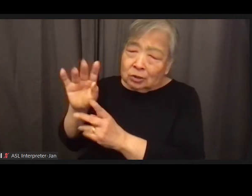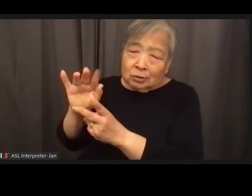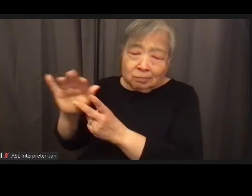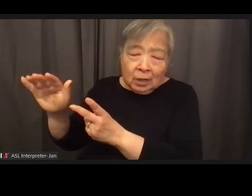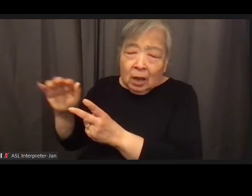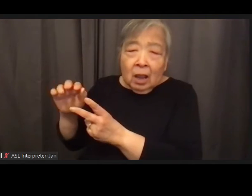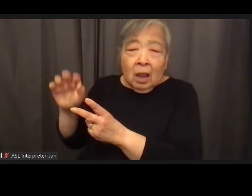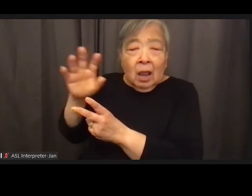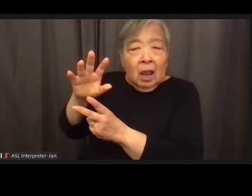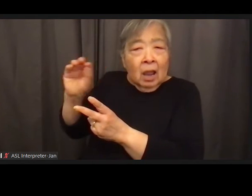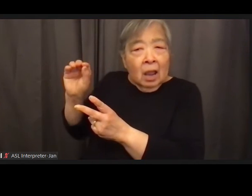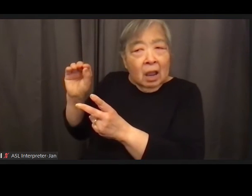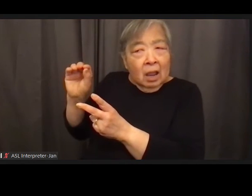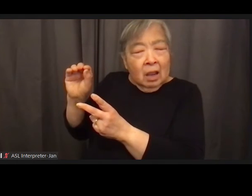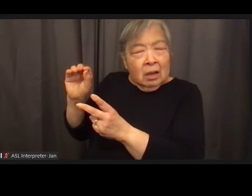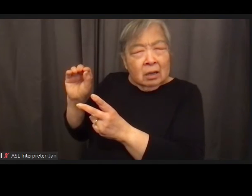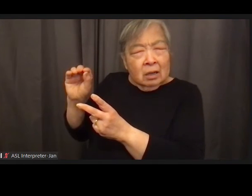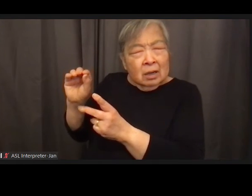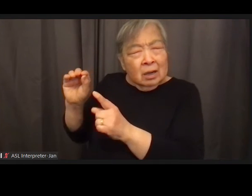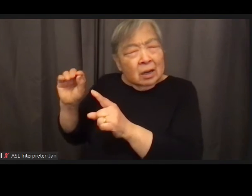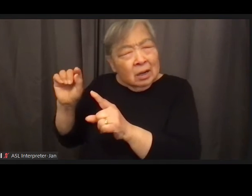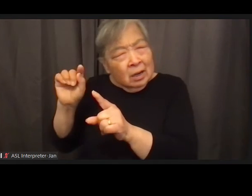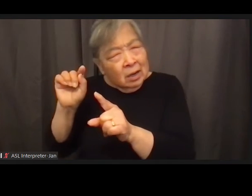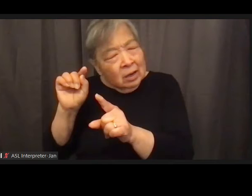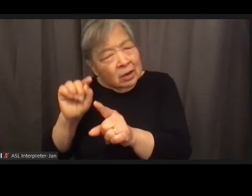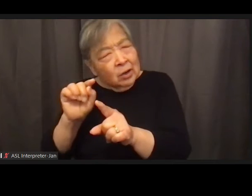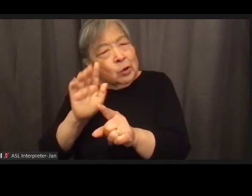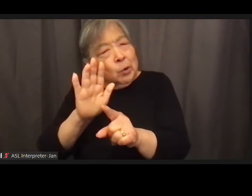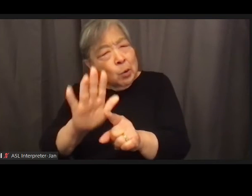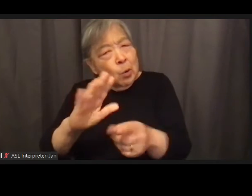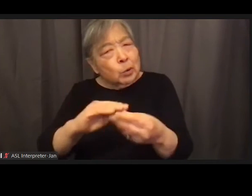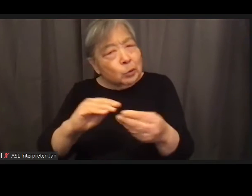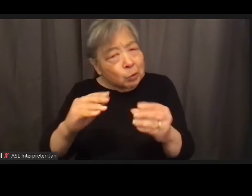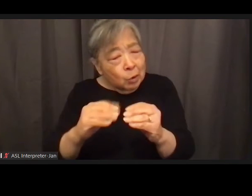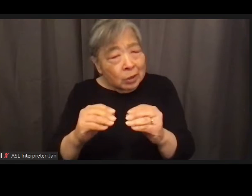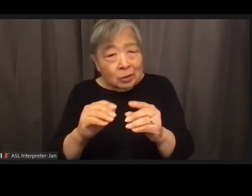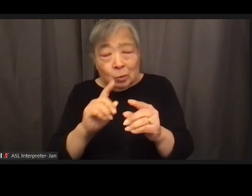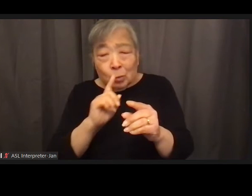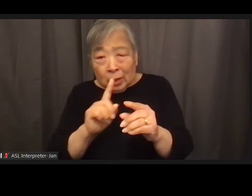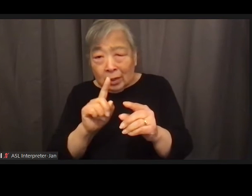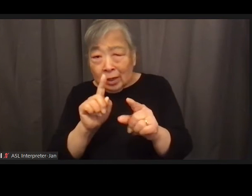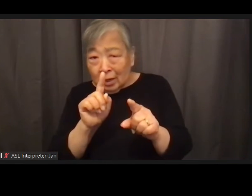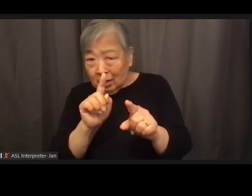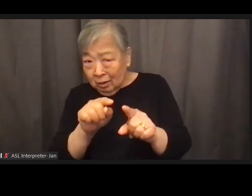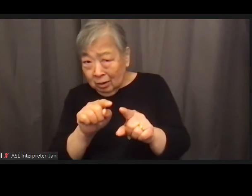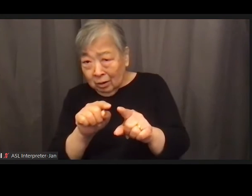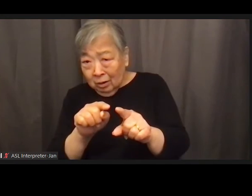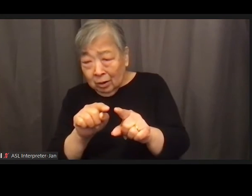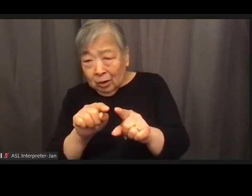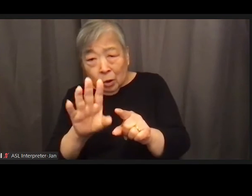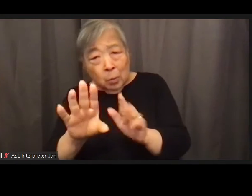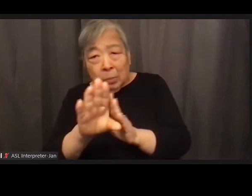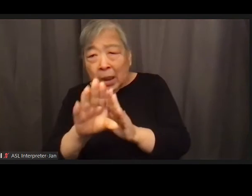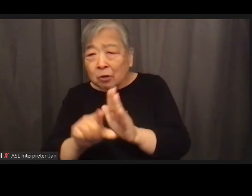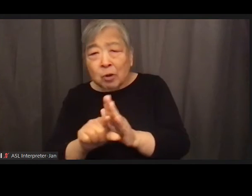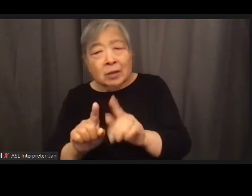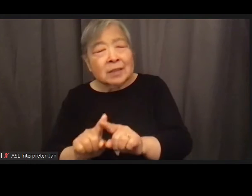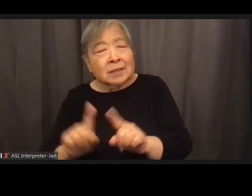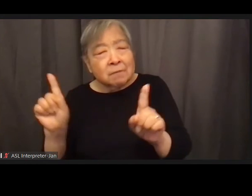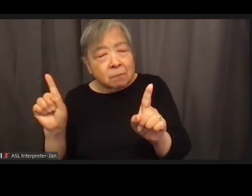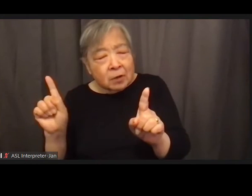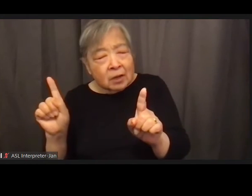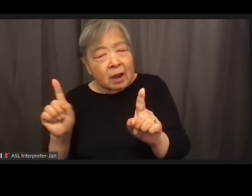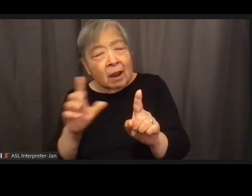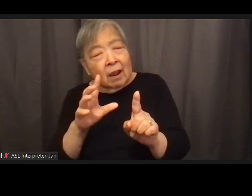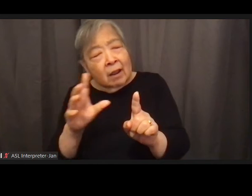know, and there, but your stories, you really come from this from a different place. And I think that, and the